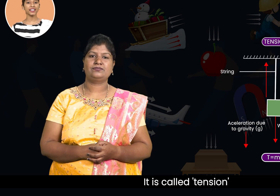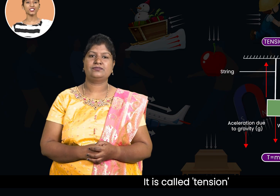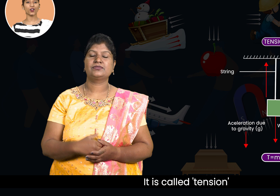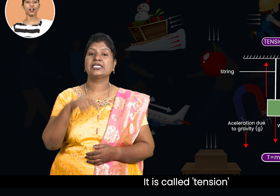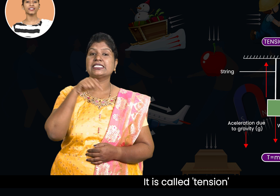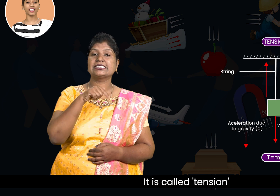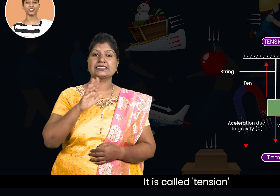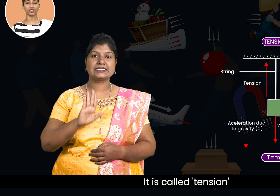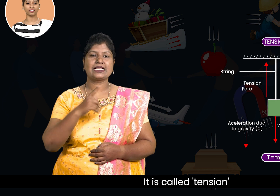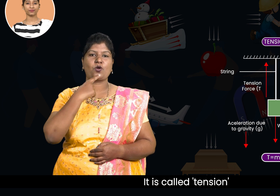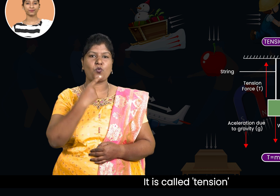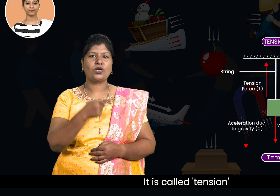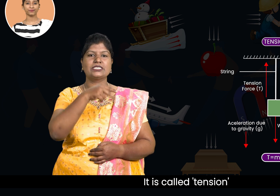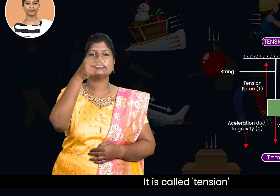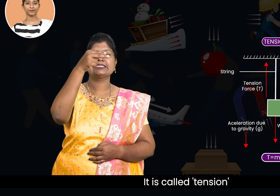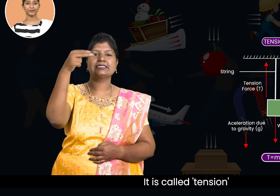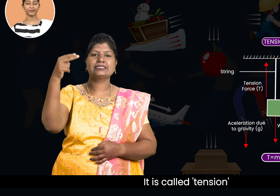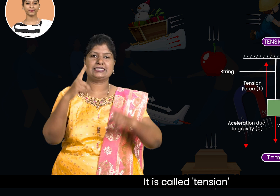It is called tension,